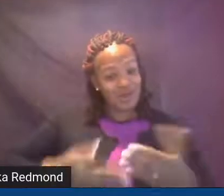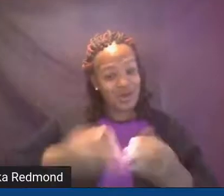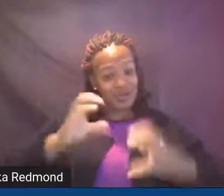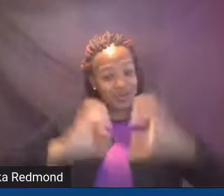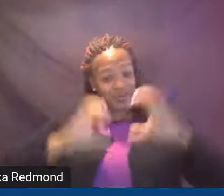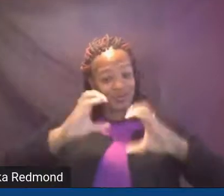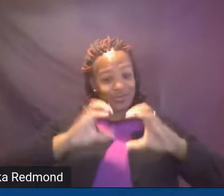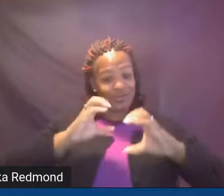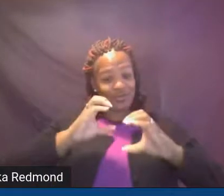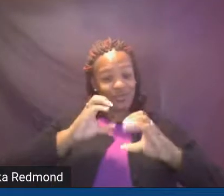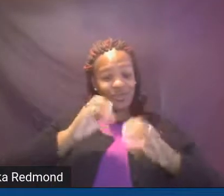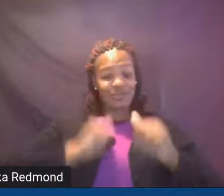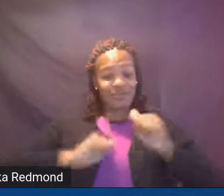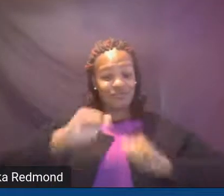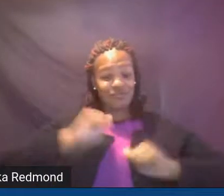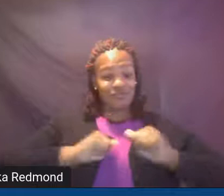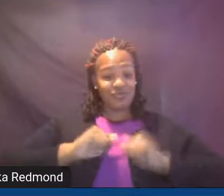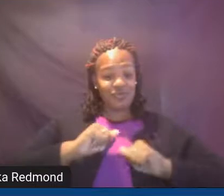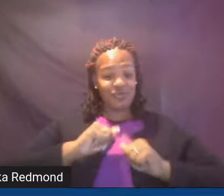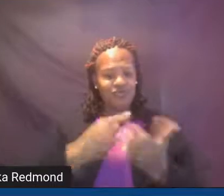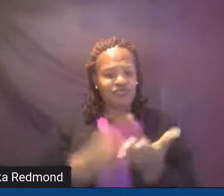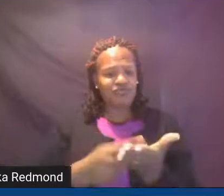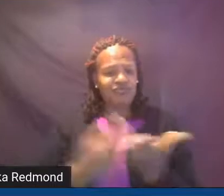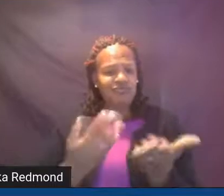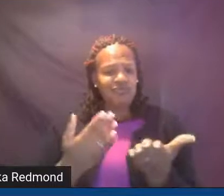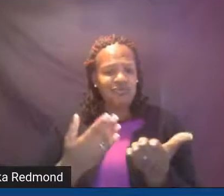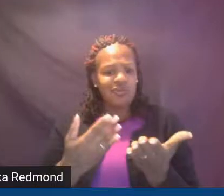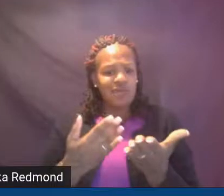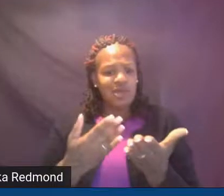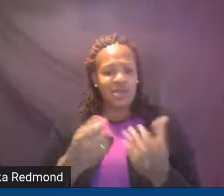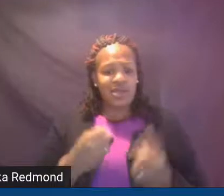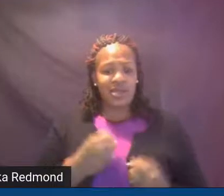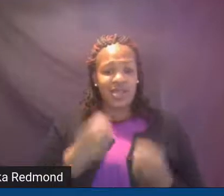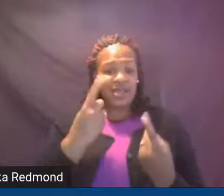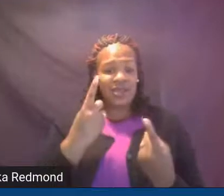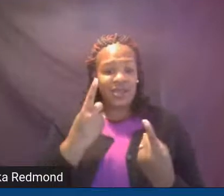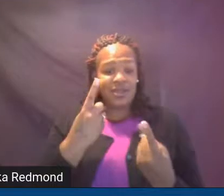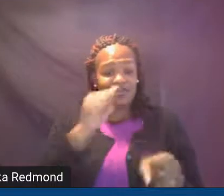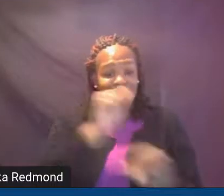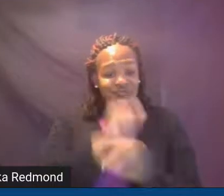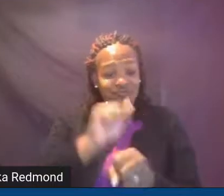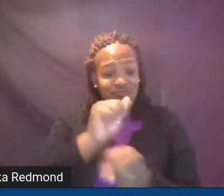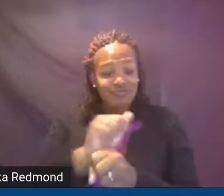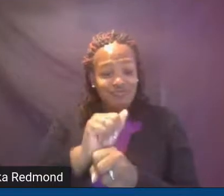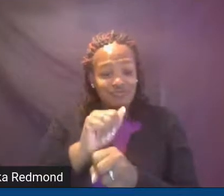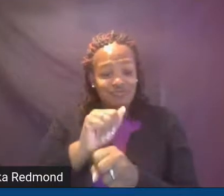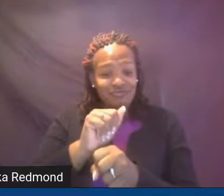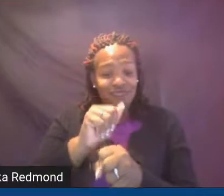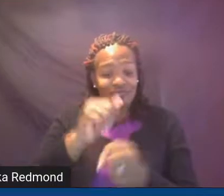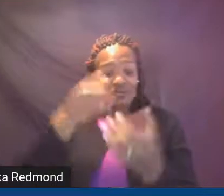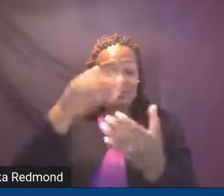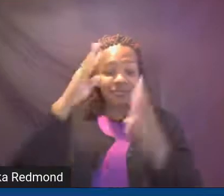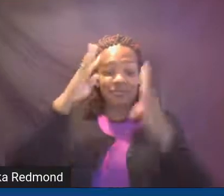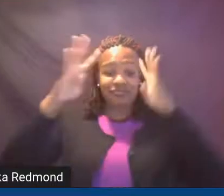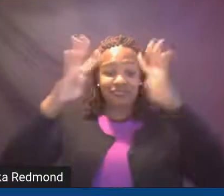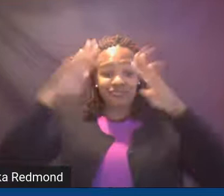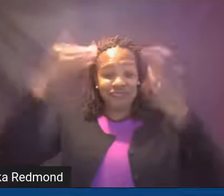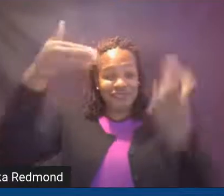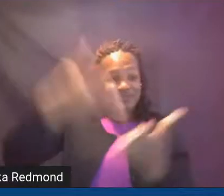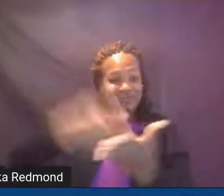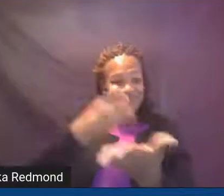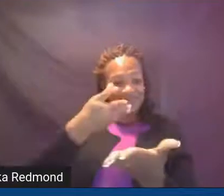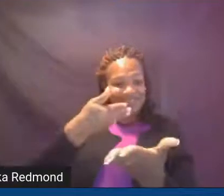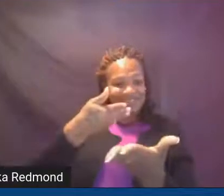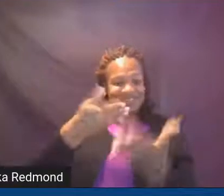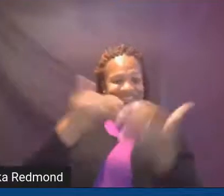empathy, employment and innovation every Wednesday at 2 p.m. Eastern. Today, my